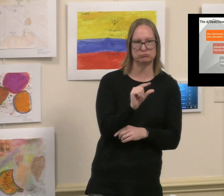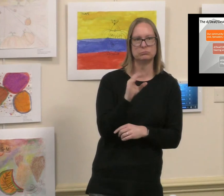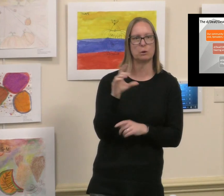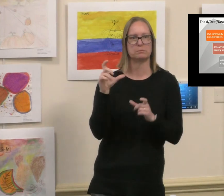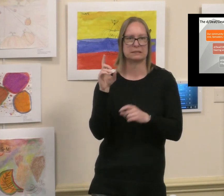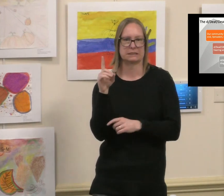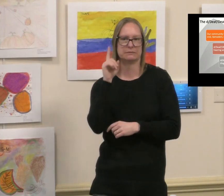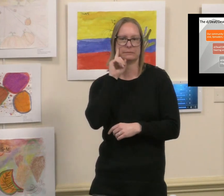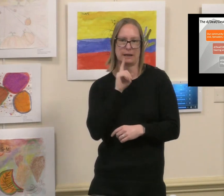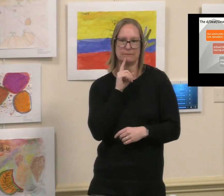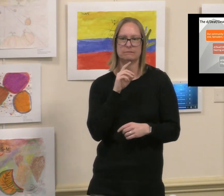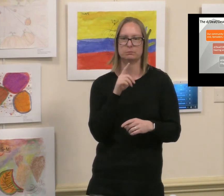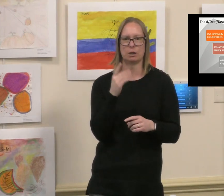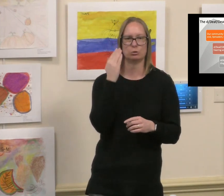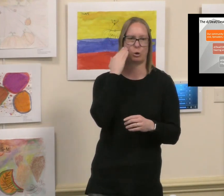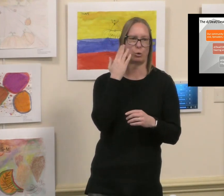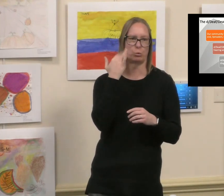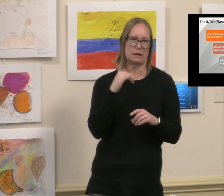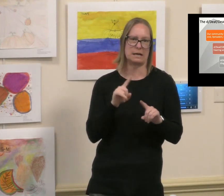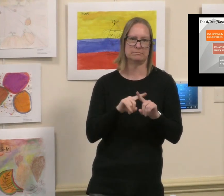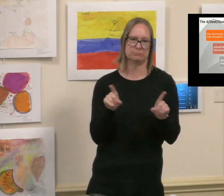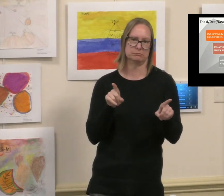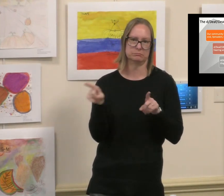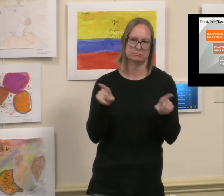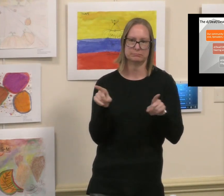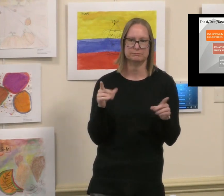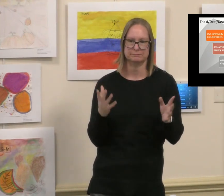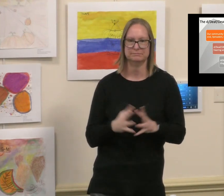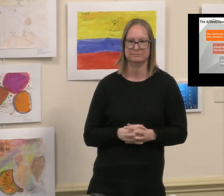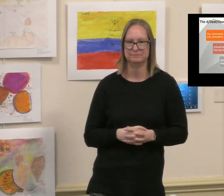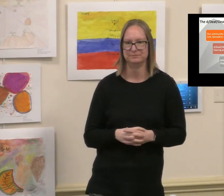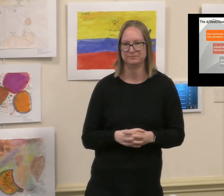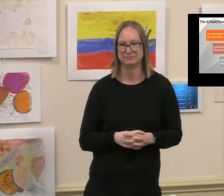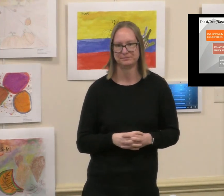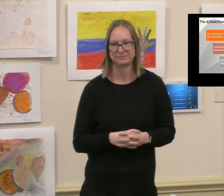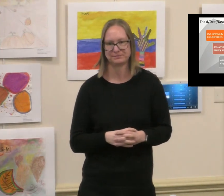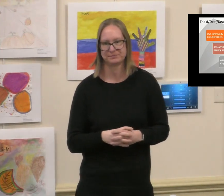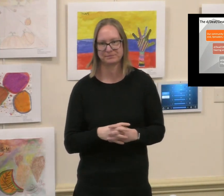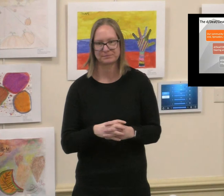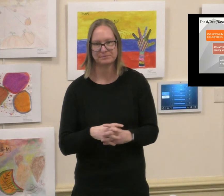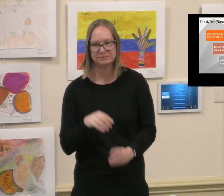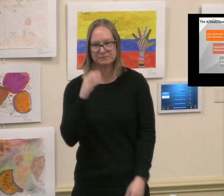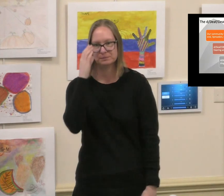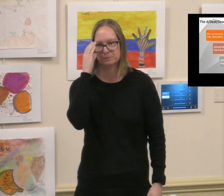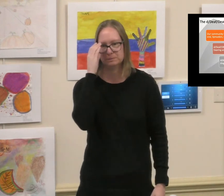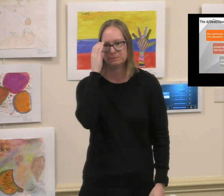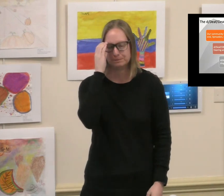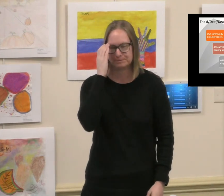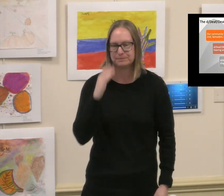it is based on individual preferences. But sometimes it has some significance behind a capital D.